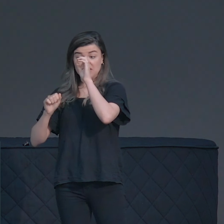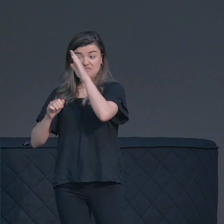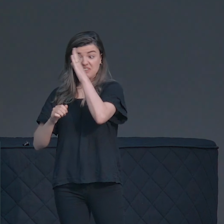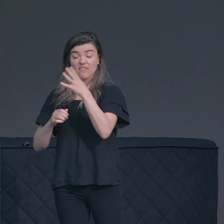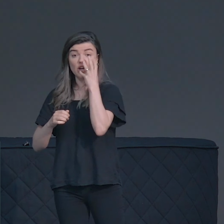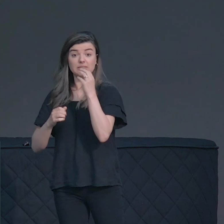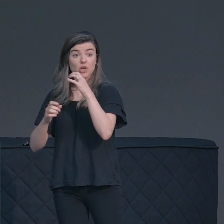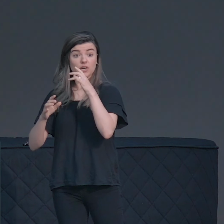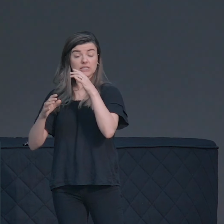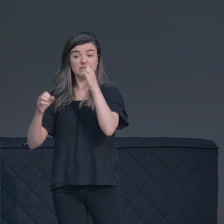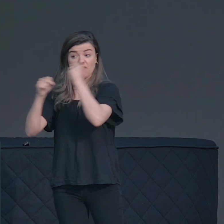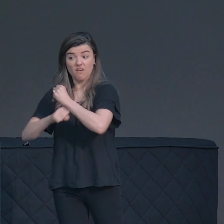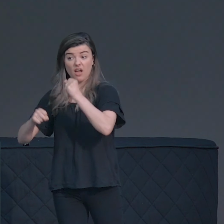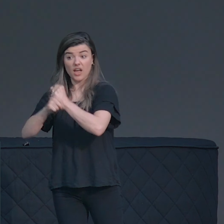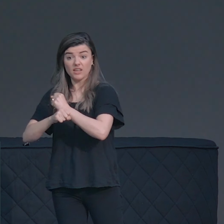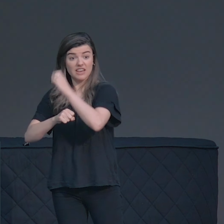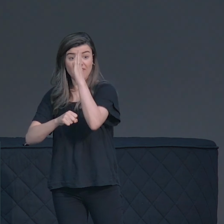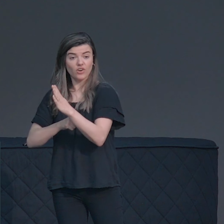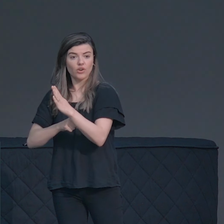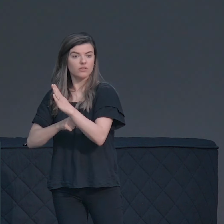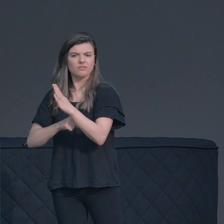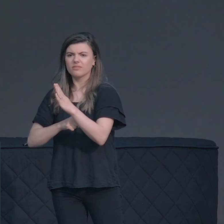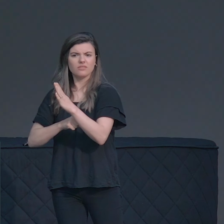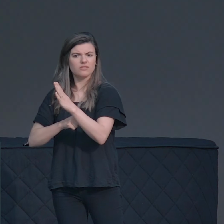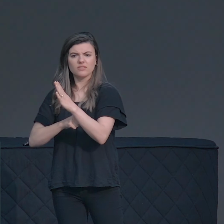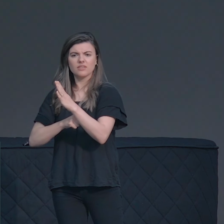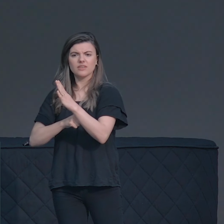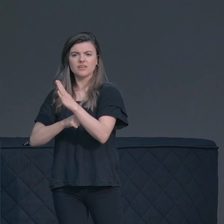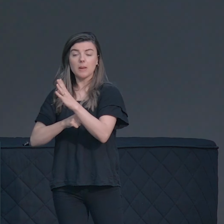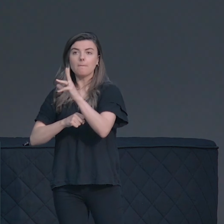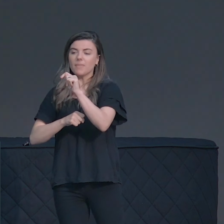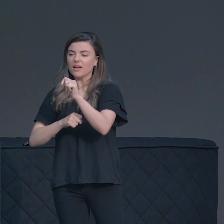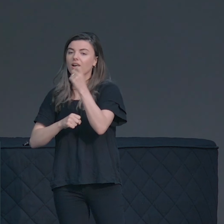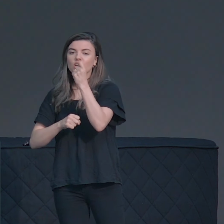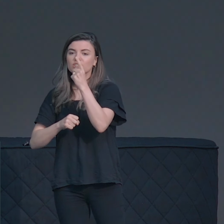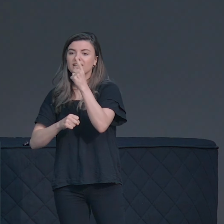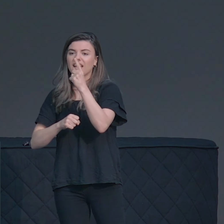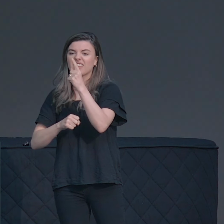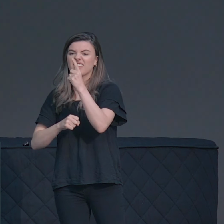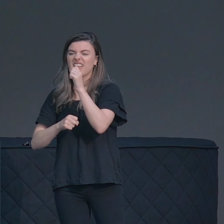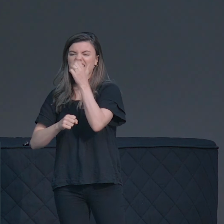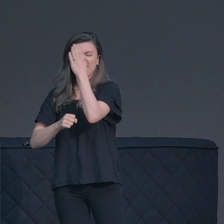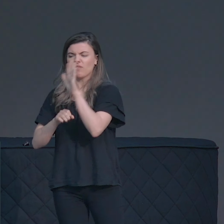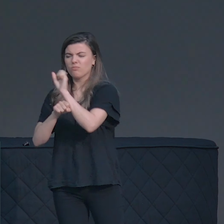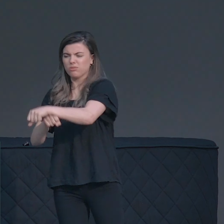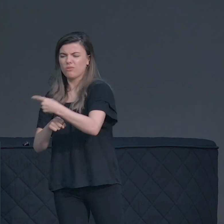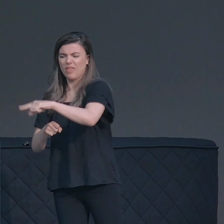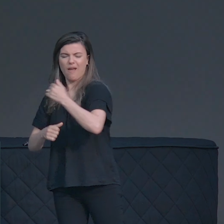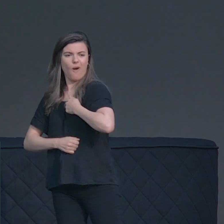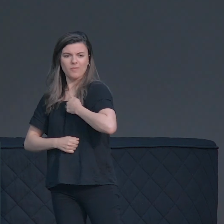any attack that comes against it will not be successful. The same is true with Jesus.